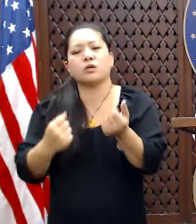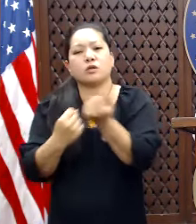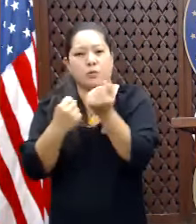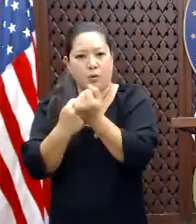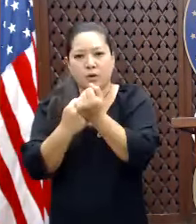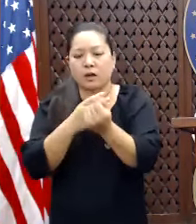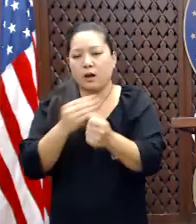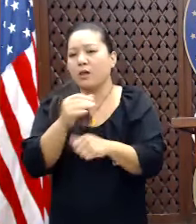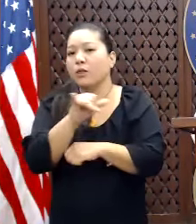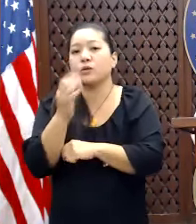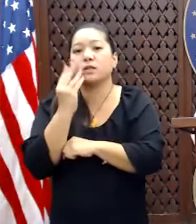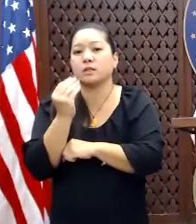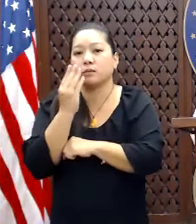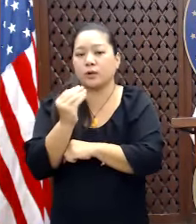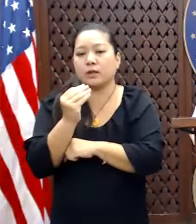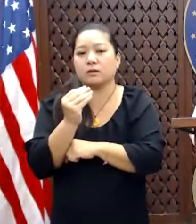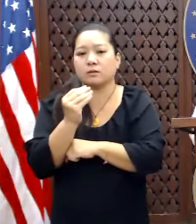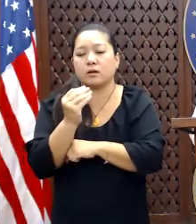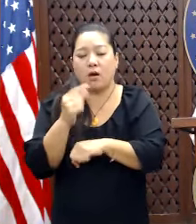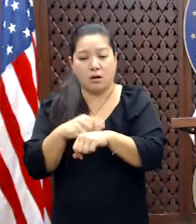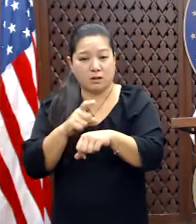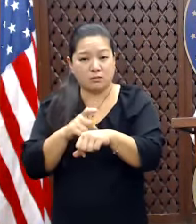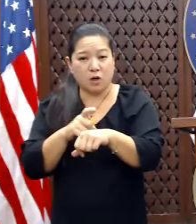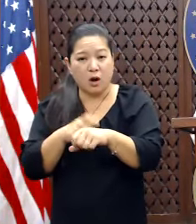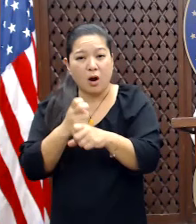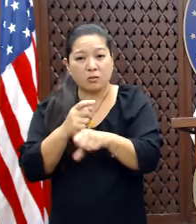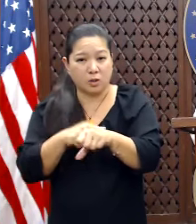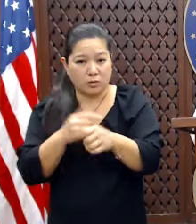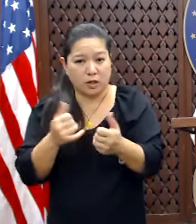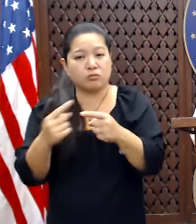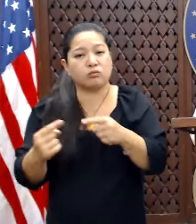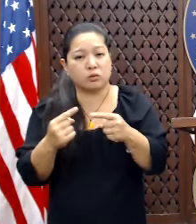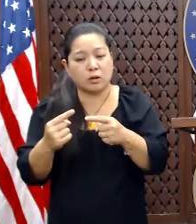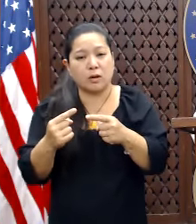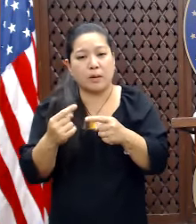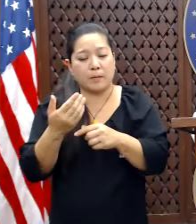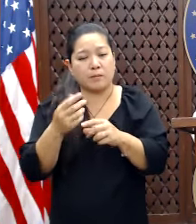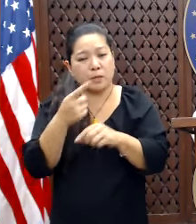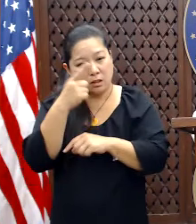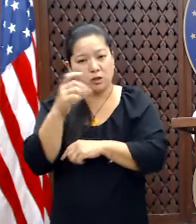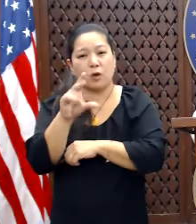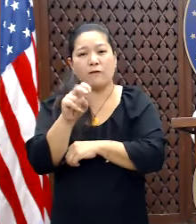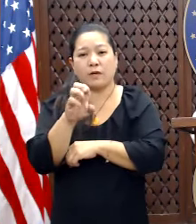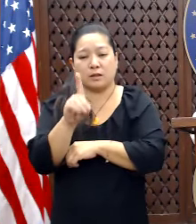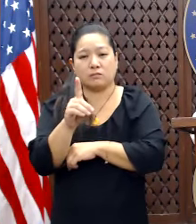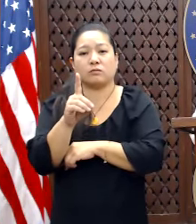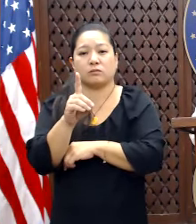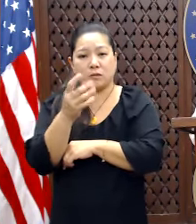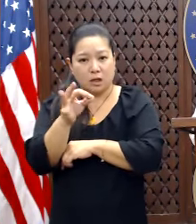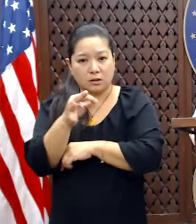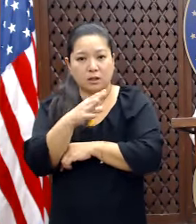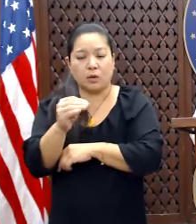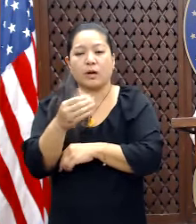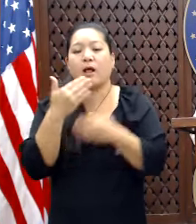those experiencing economic hardship due to COVID-19. Today, I want to personally thank the volunteers